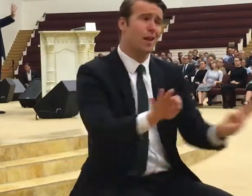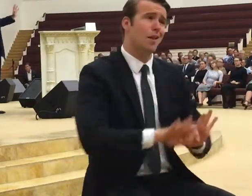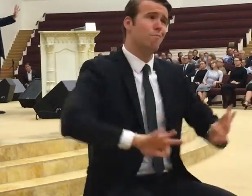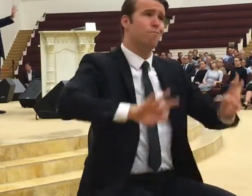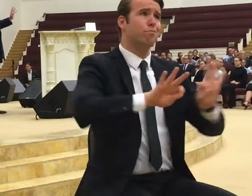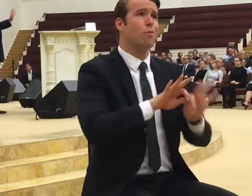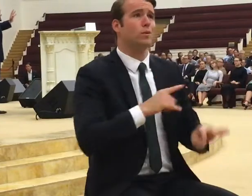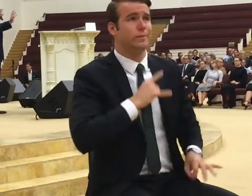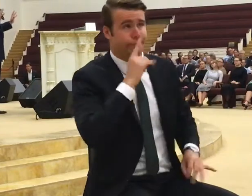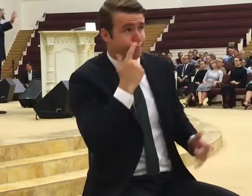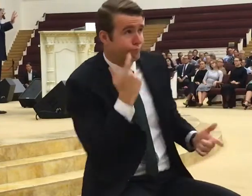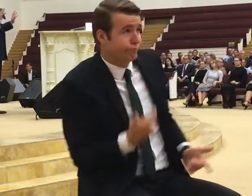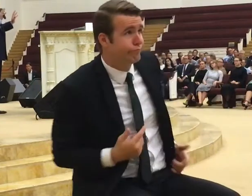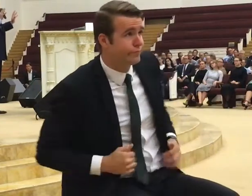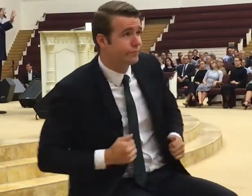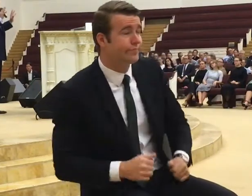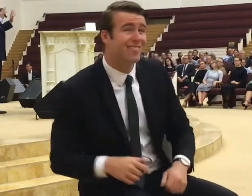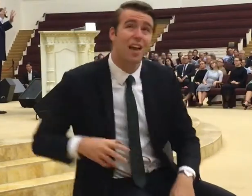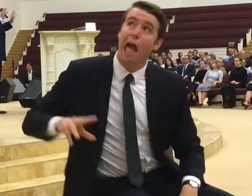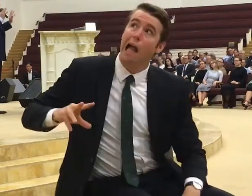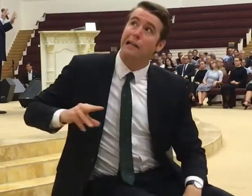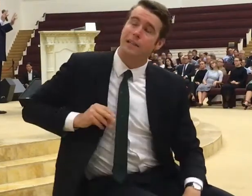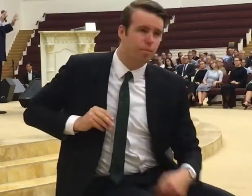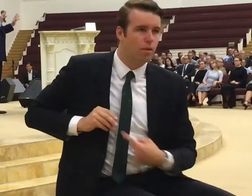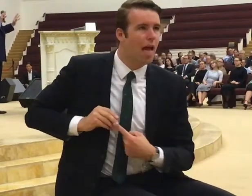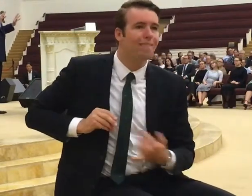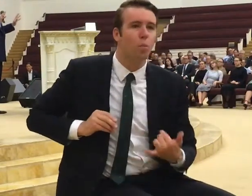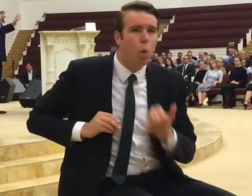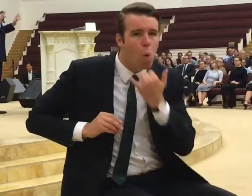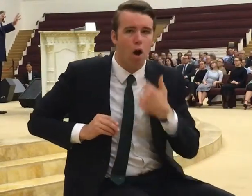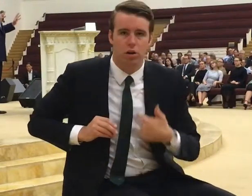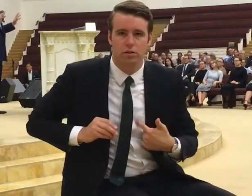Western civilization. That's where we went wrong.